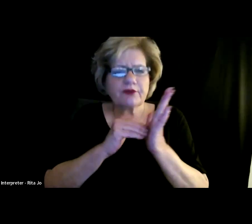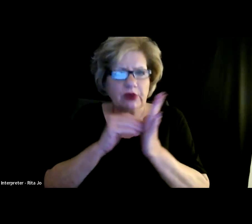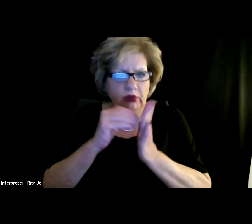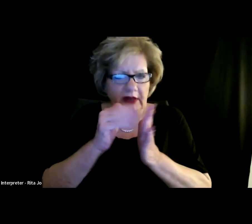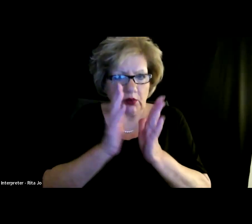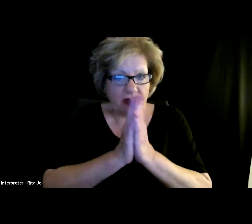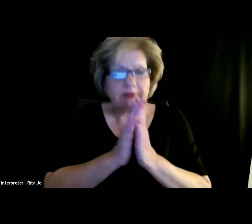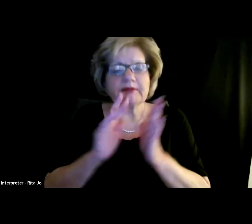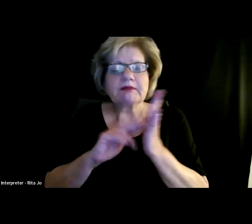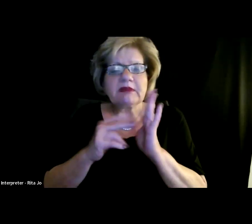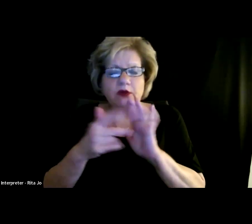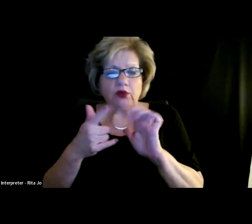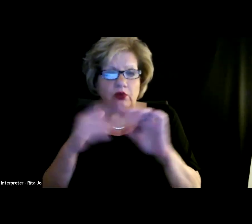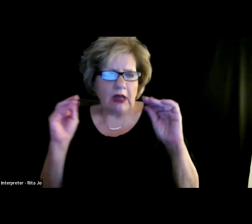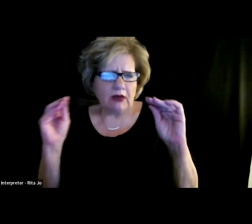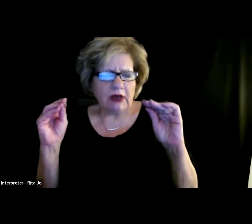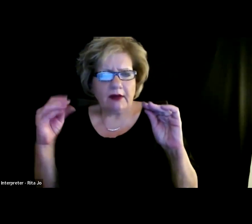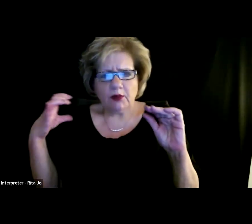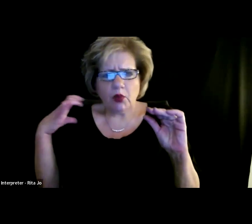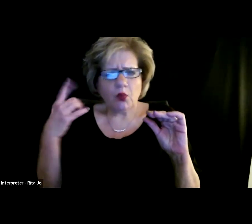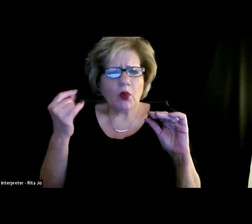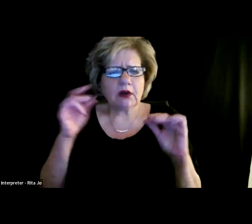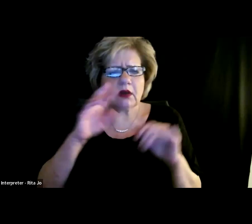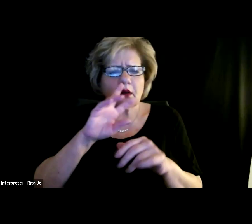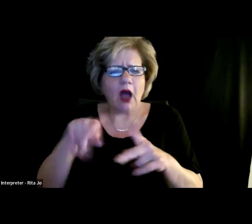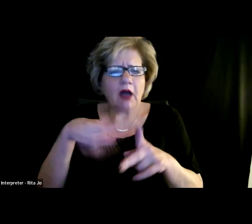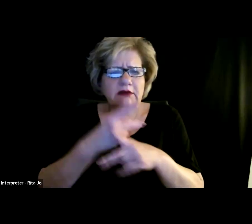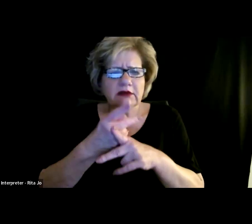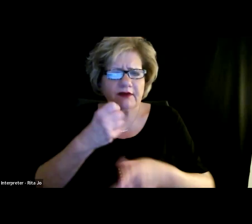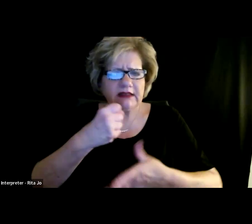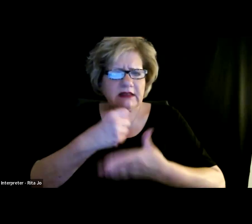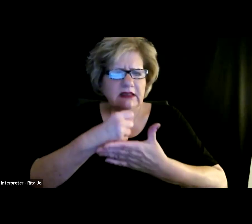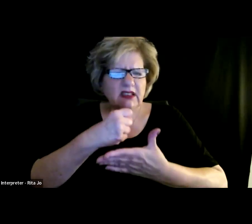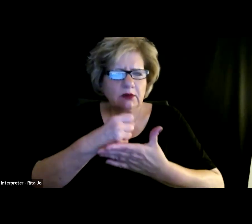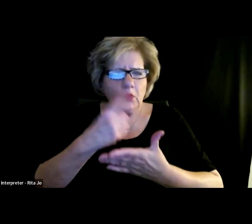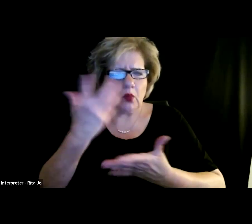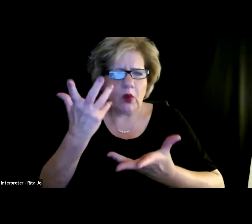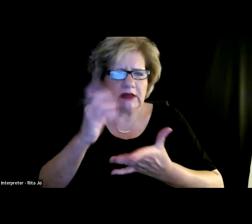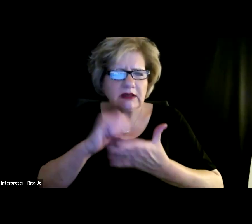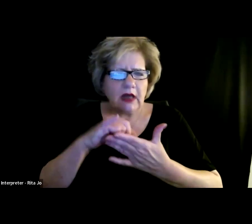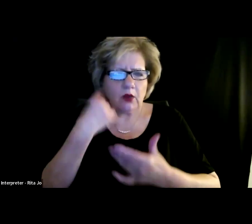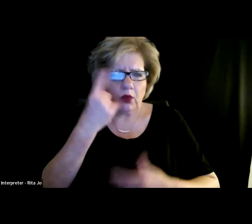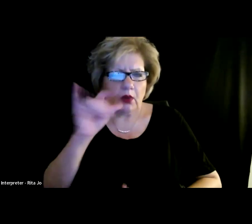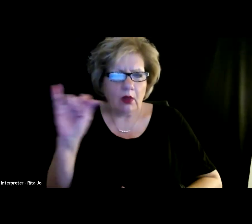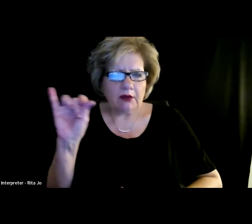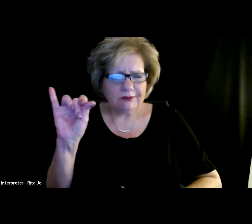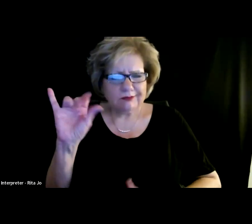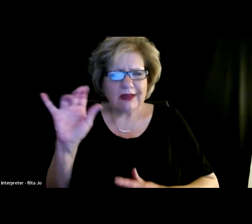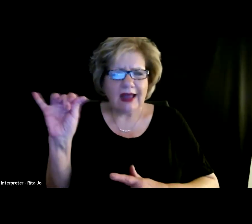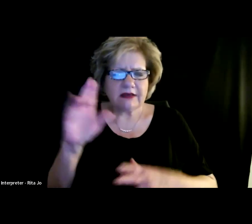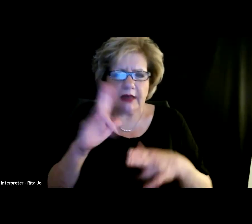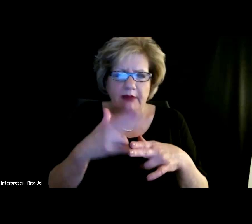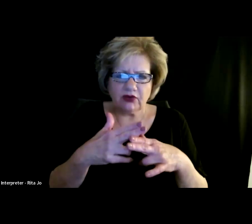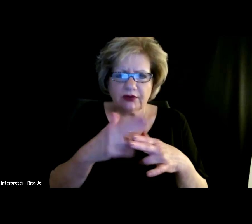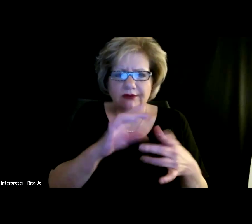as helping to educate the employer about what that kind of assistance needs to look like for them. Hence, going back to what I said around